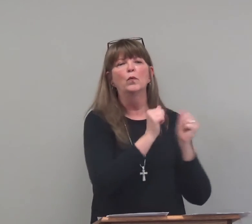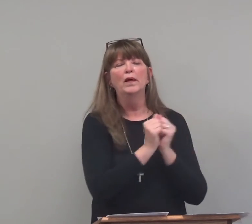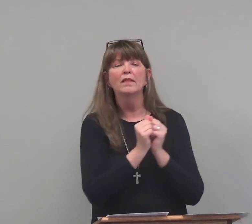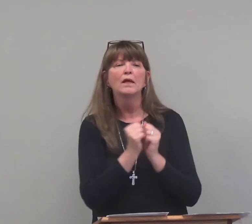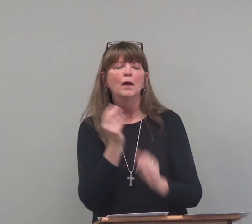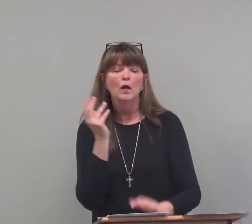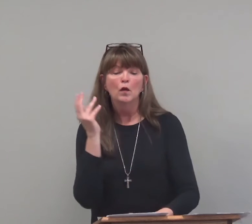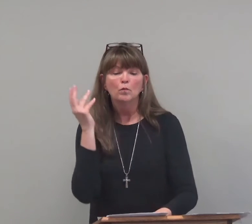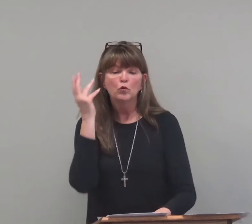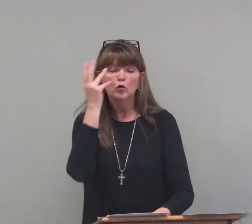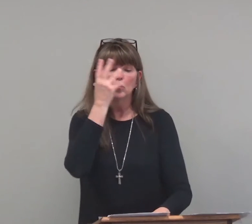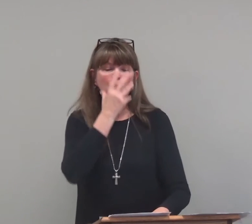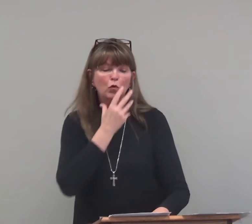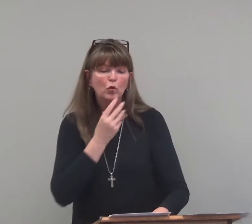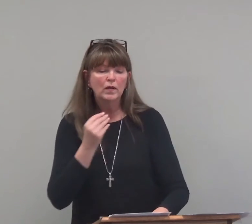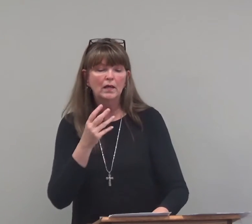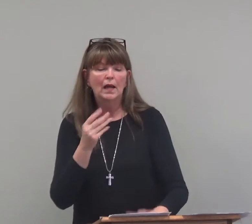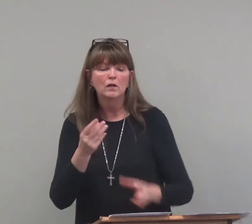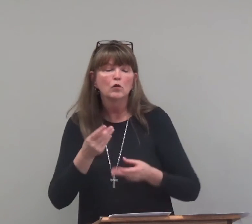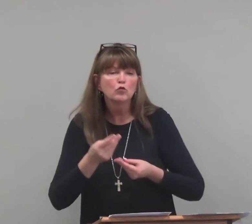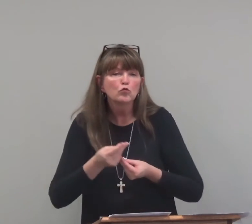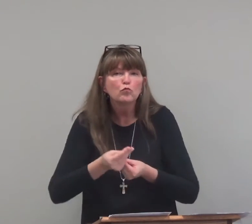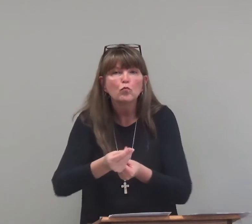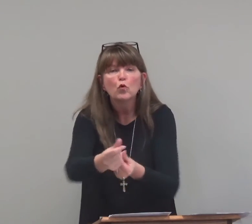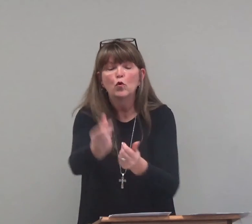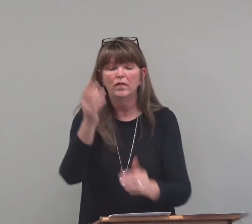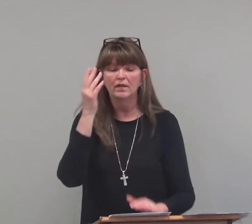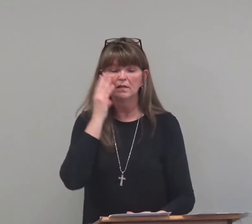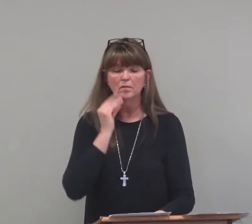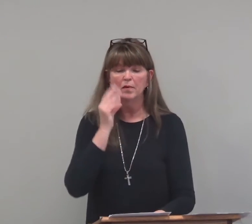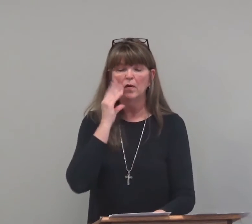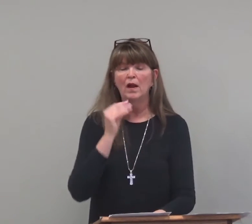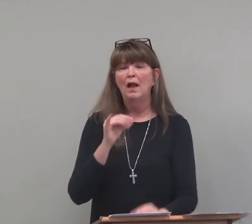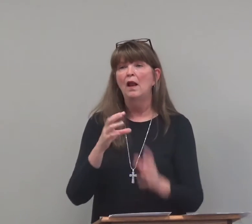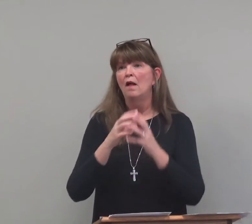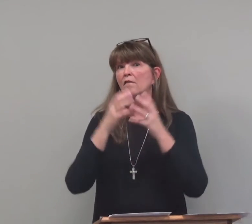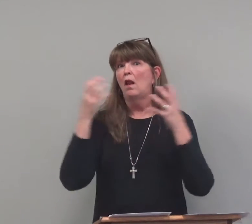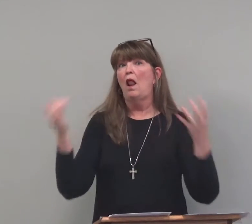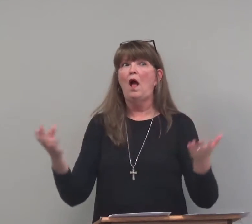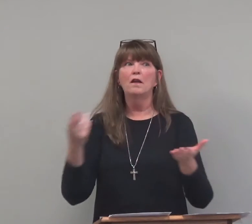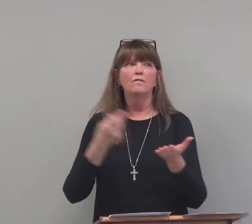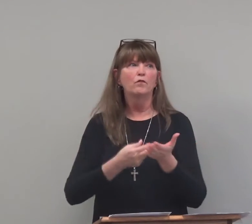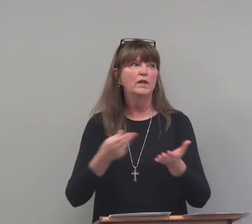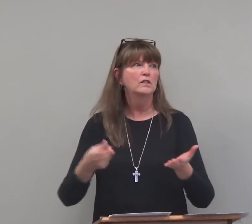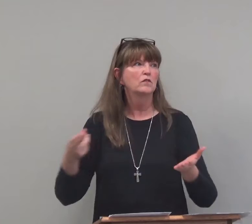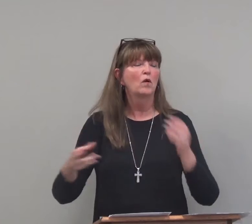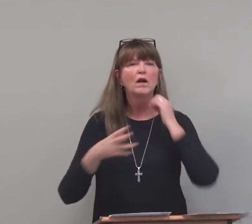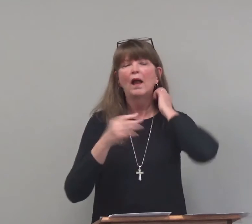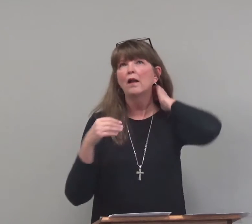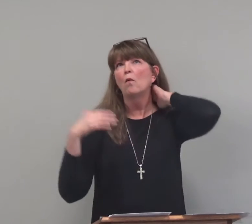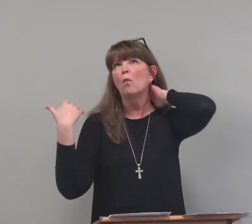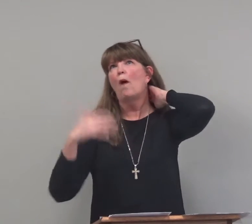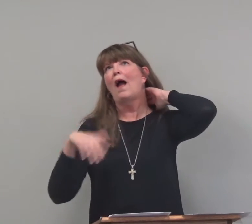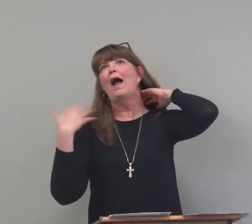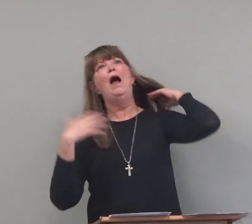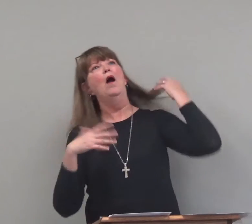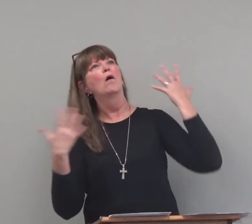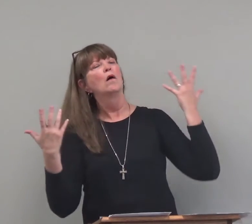Not the story that just is the beautiful Christmas card, smooth experience of people with plenty